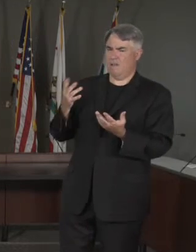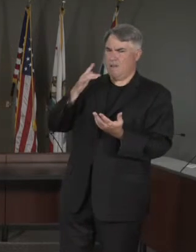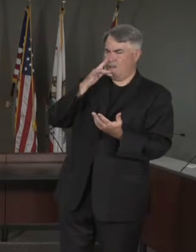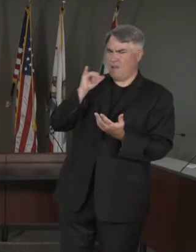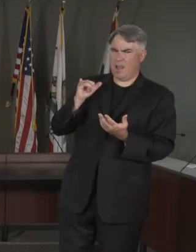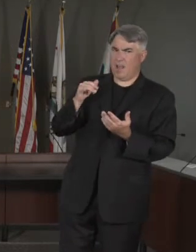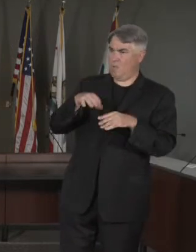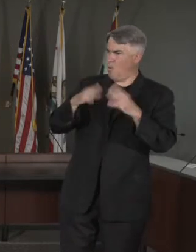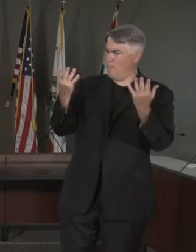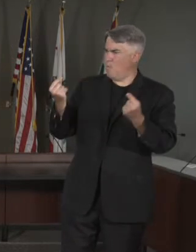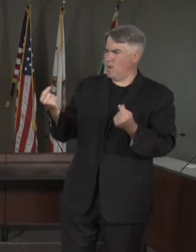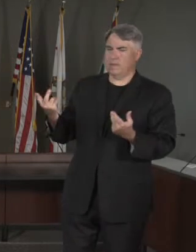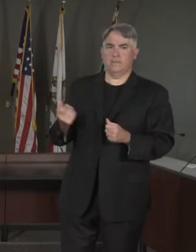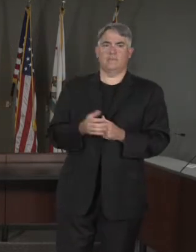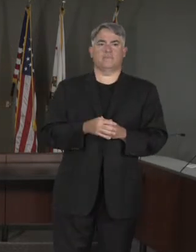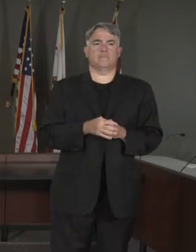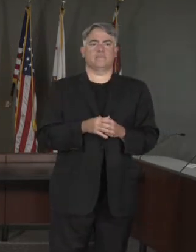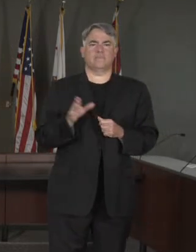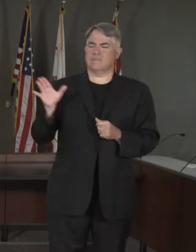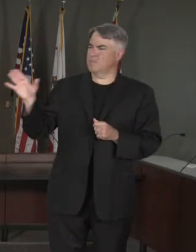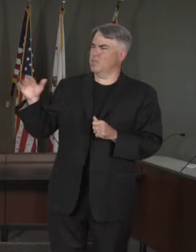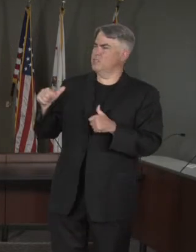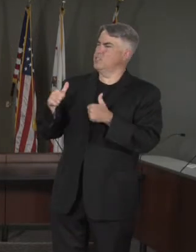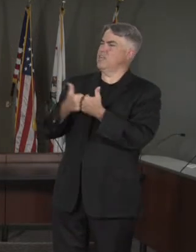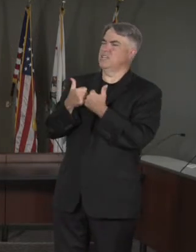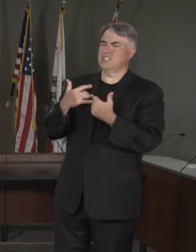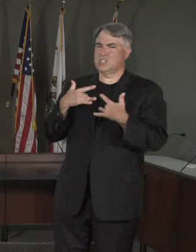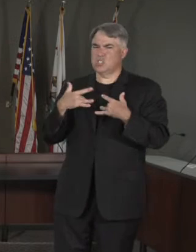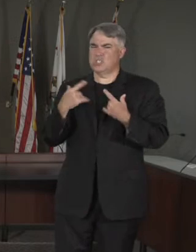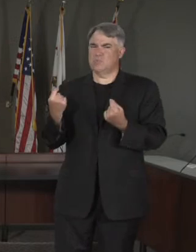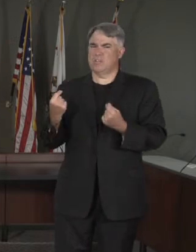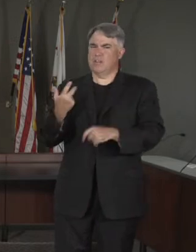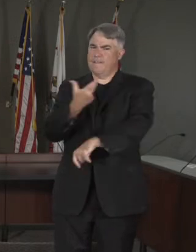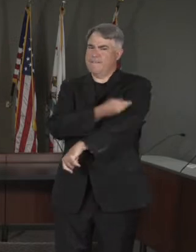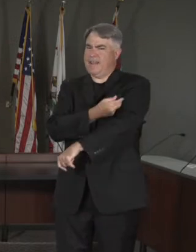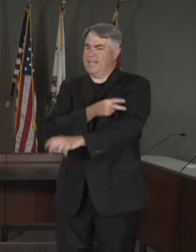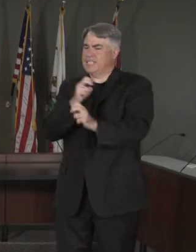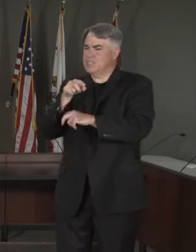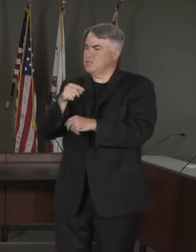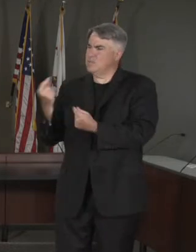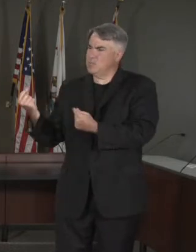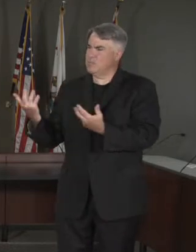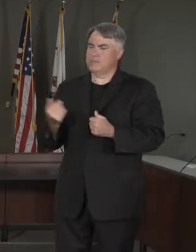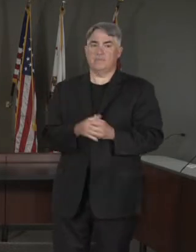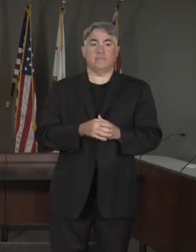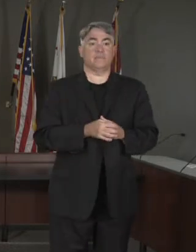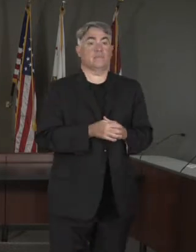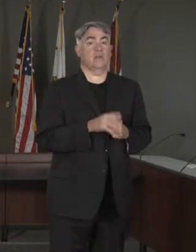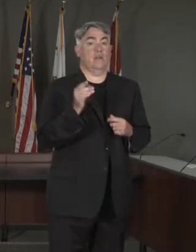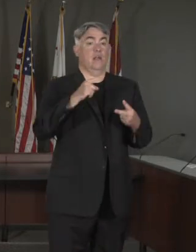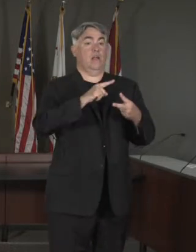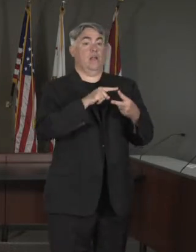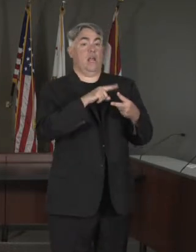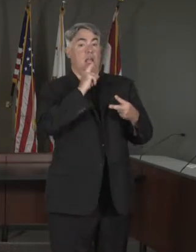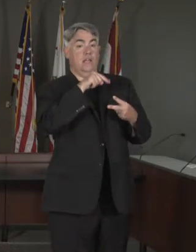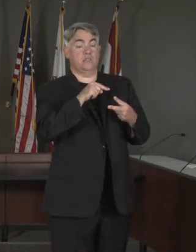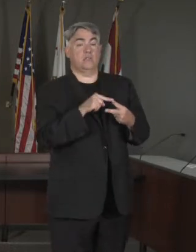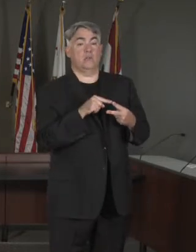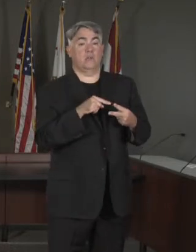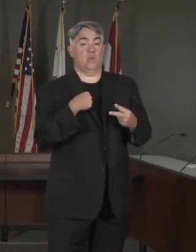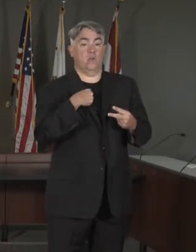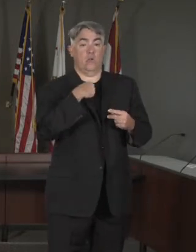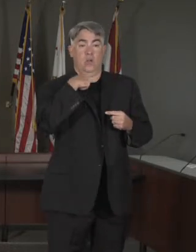challenge when it comes to vaccinations? Well, in answering the first question, I reported about a month ago